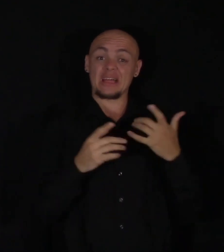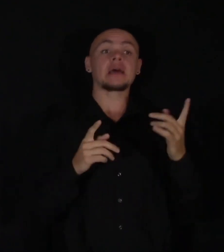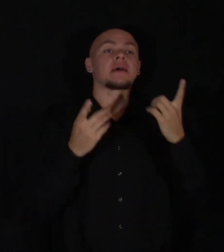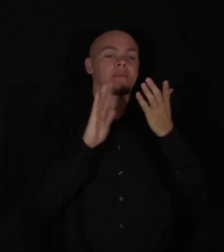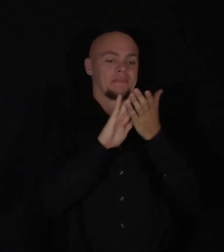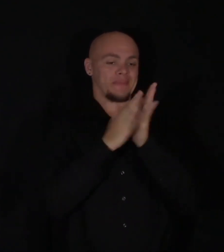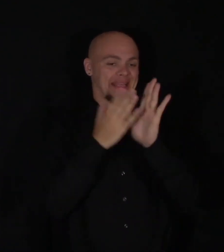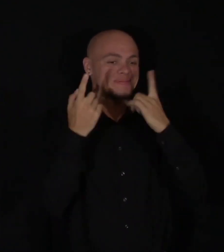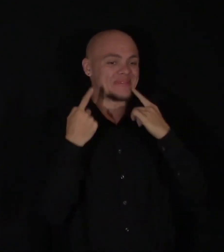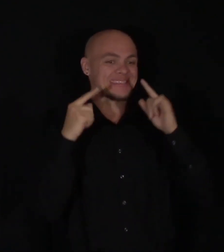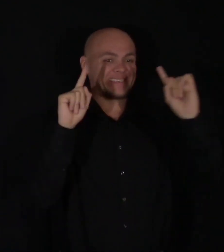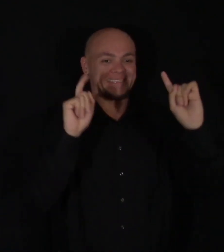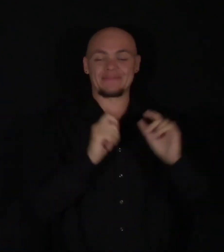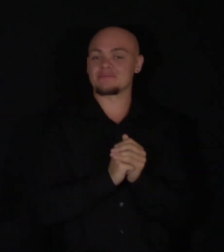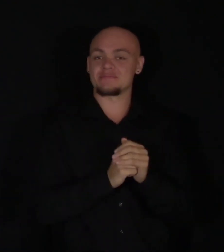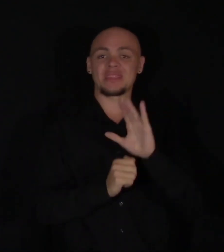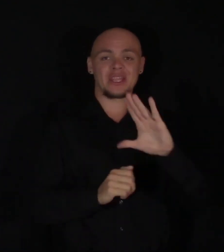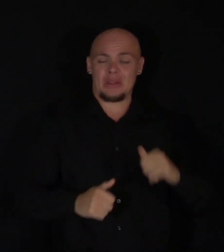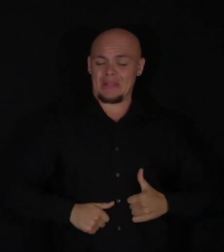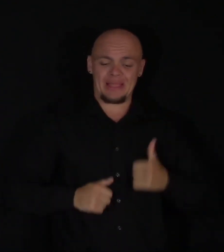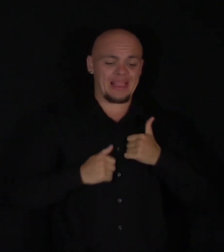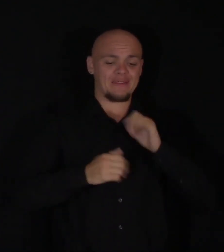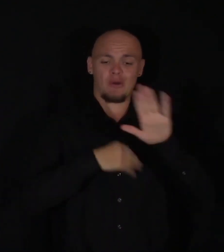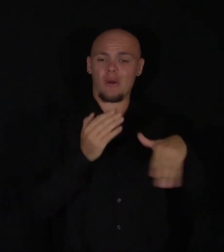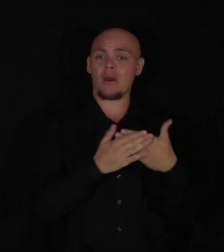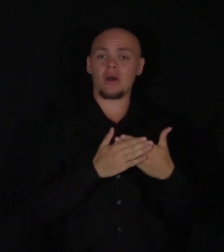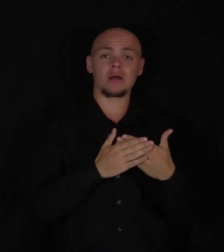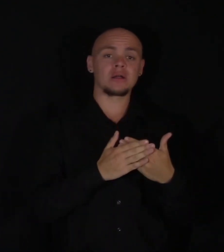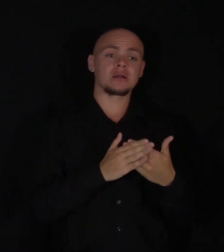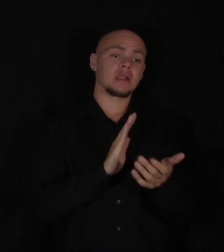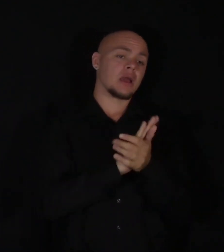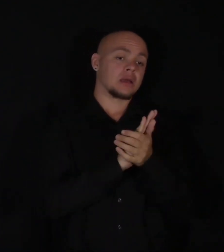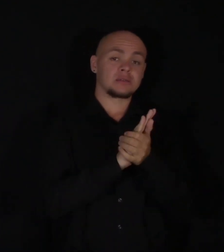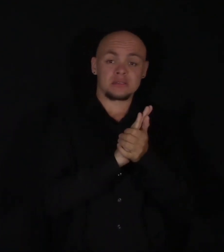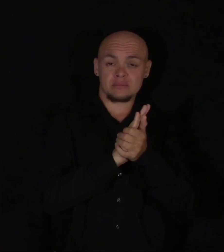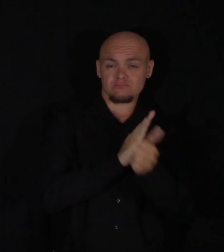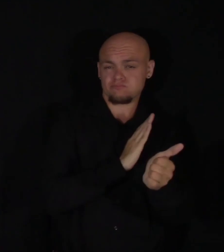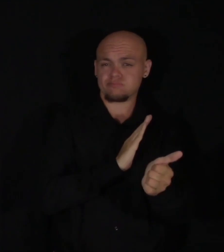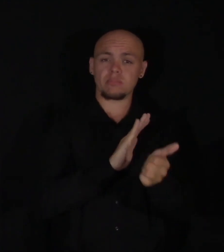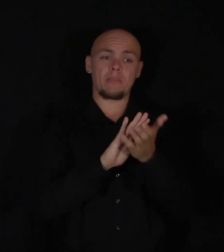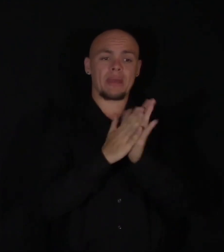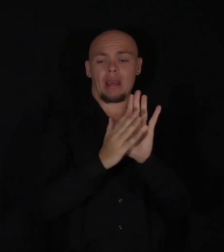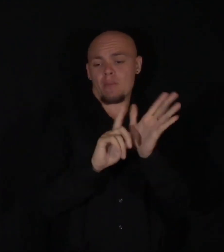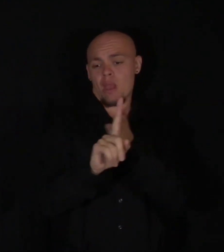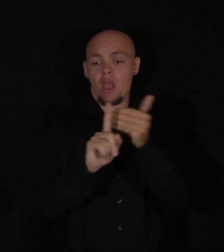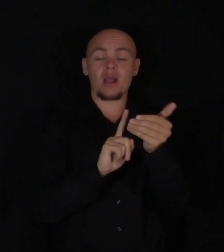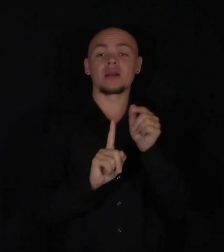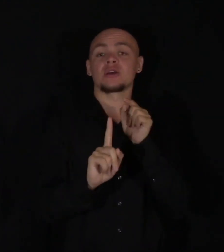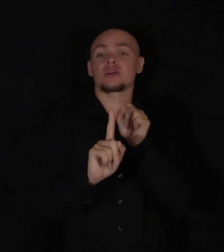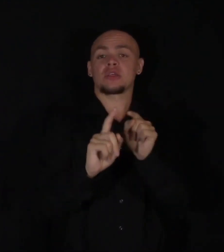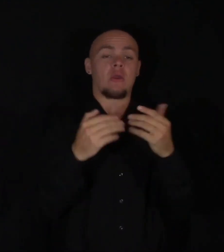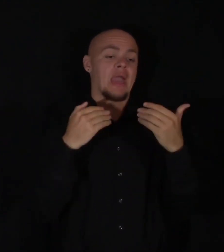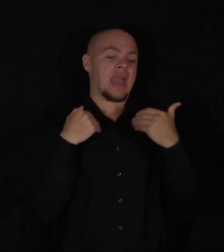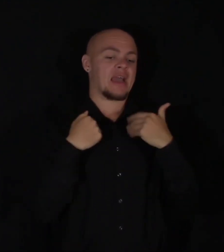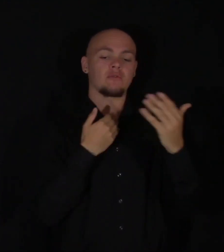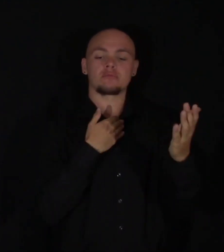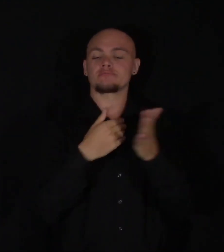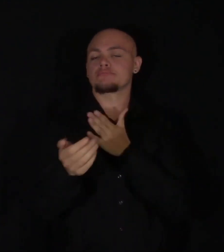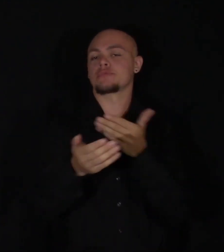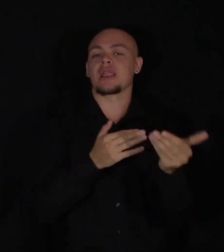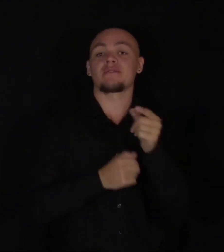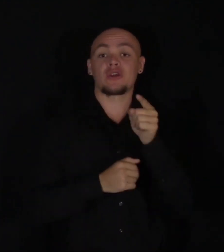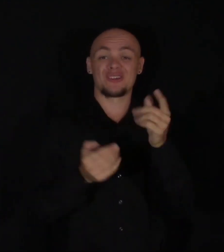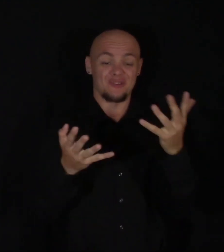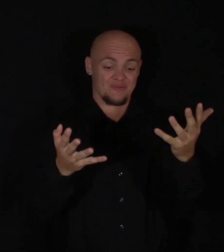success in all areas of your life. Master seduction, and you can have anything that you